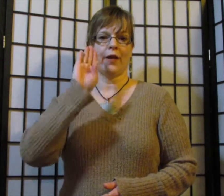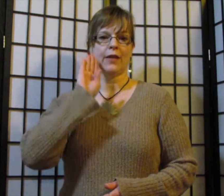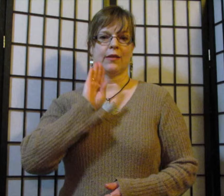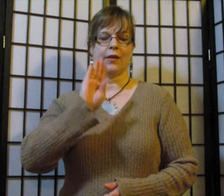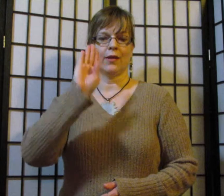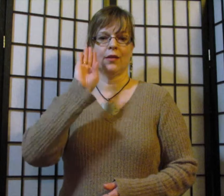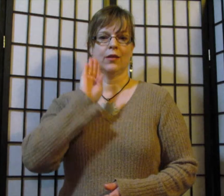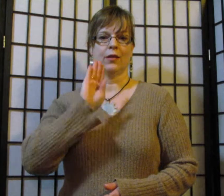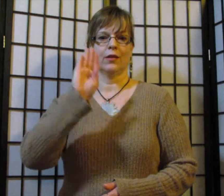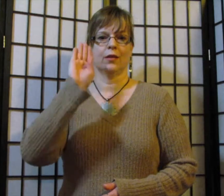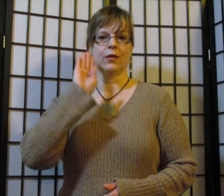Breakfast.